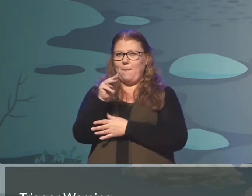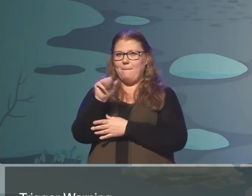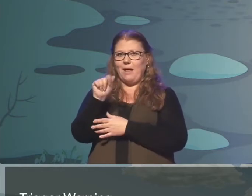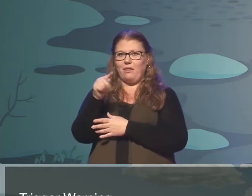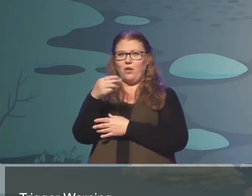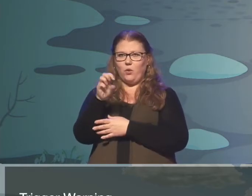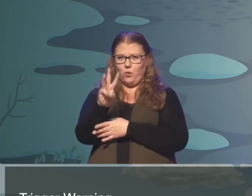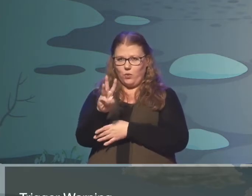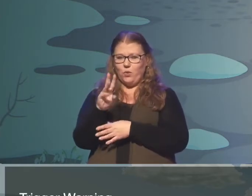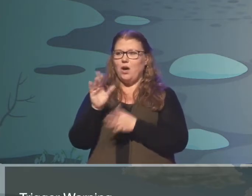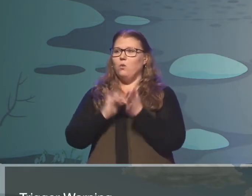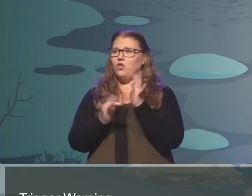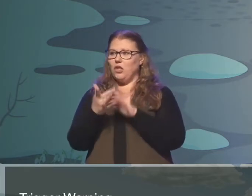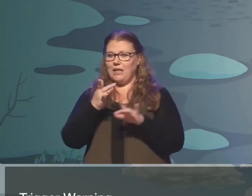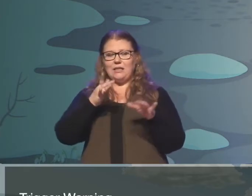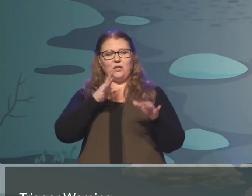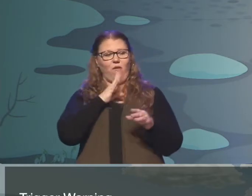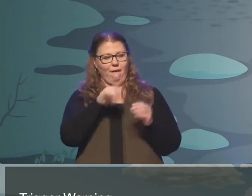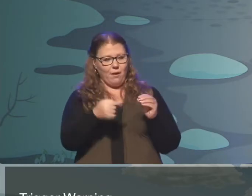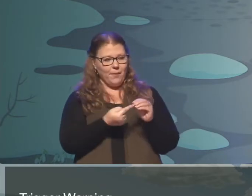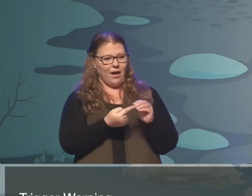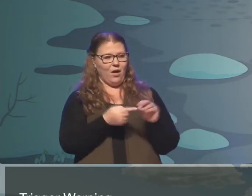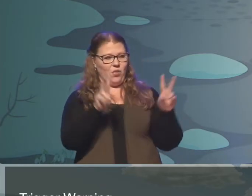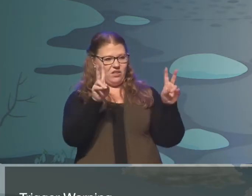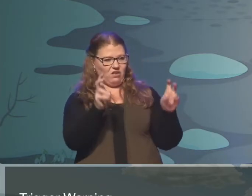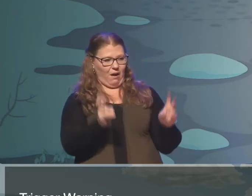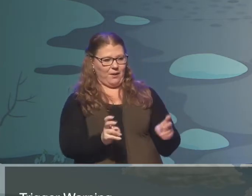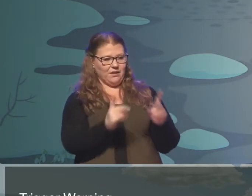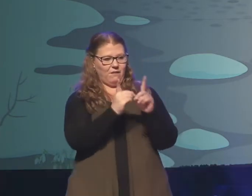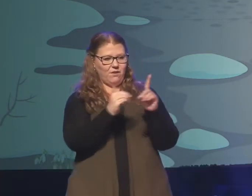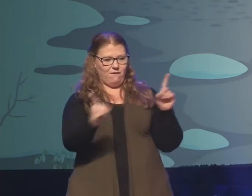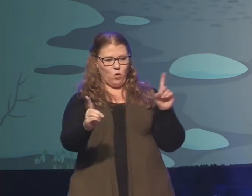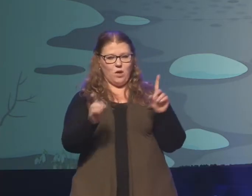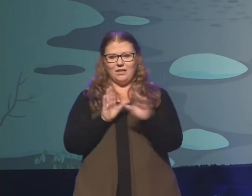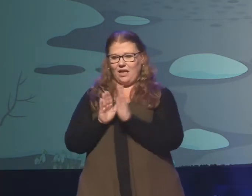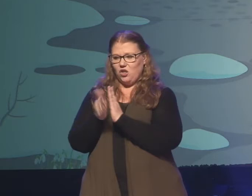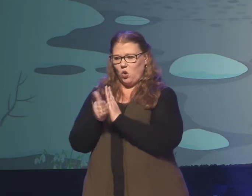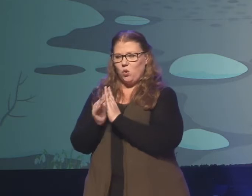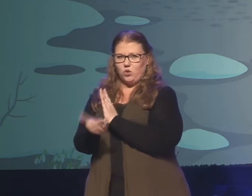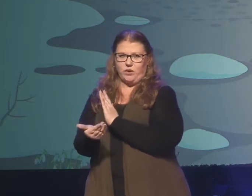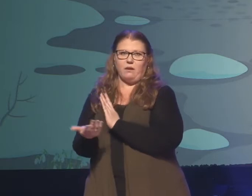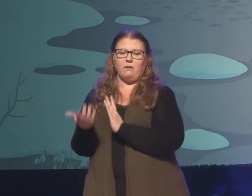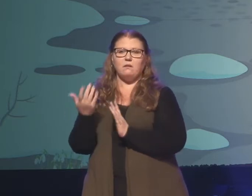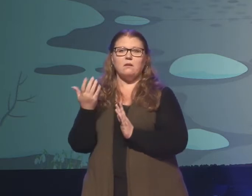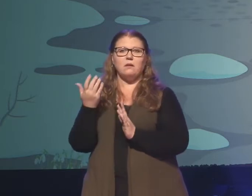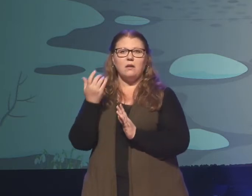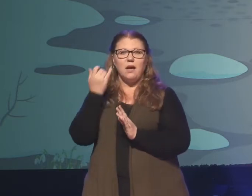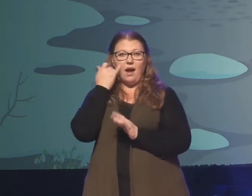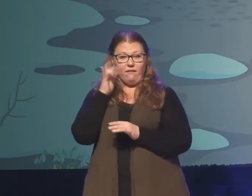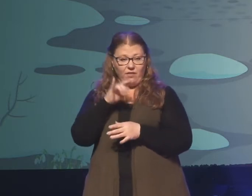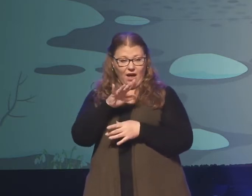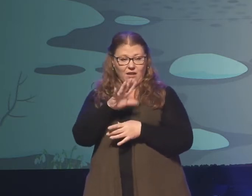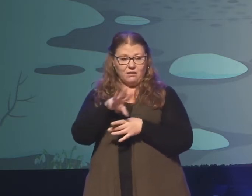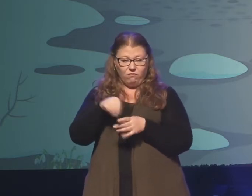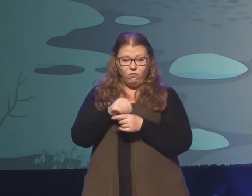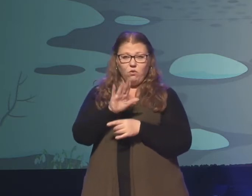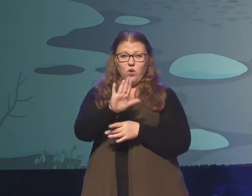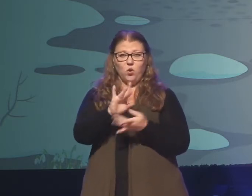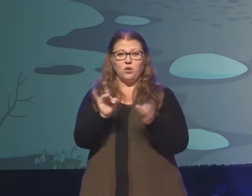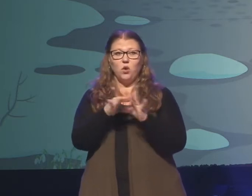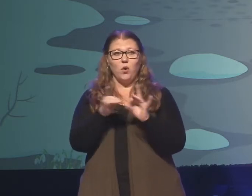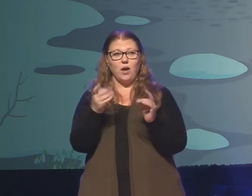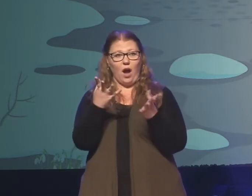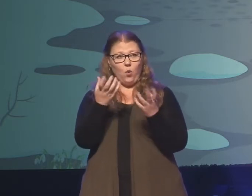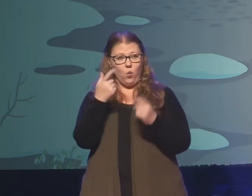Matthew where Jesus talks about these topics of divorce and adultery. And if those are a part of your story, I just want you